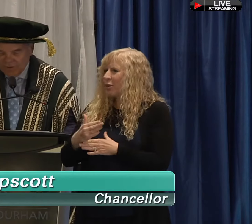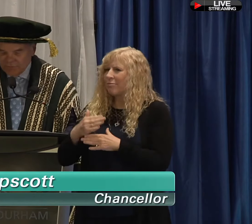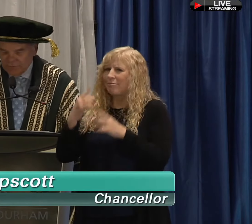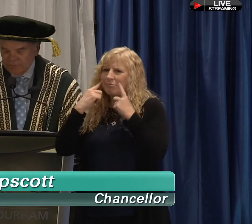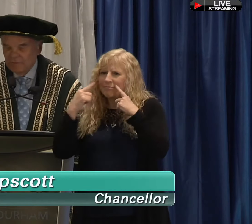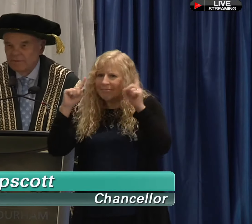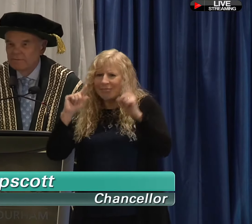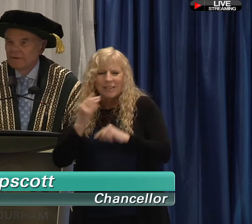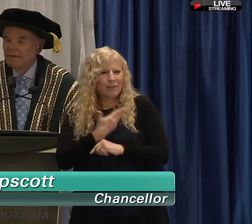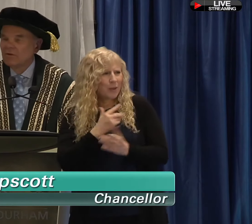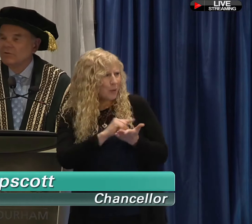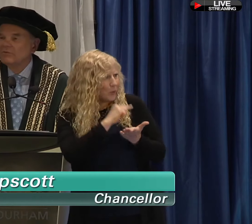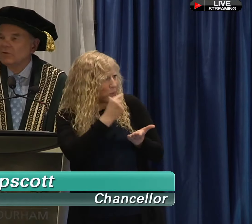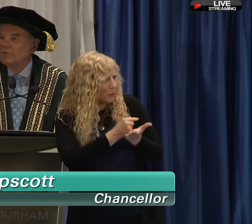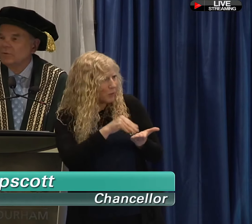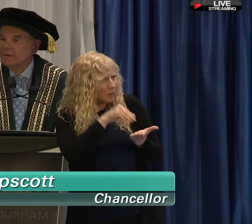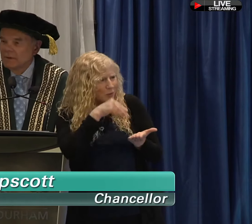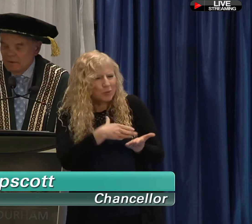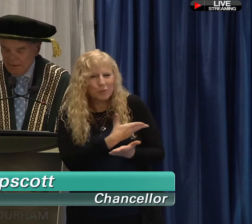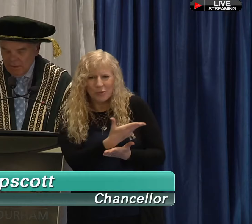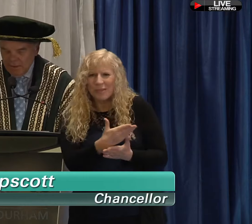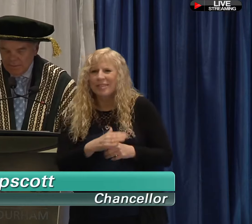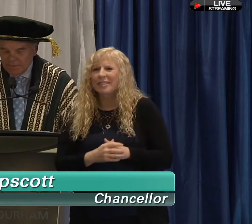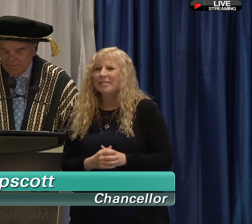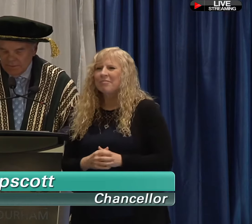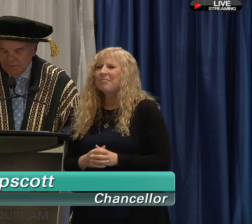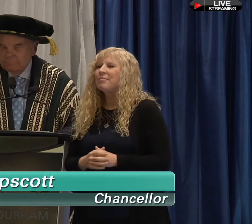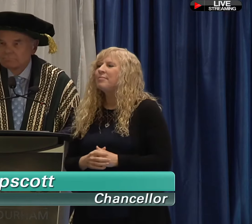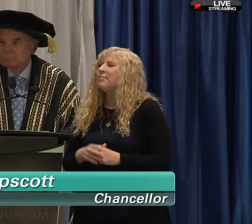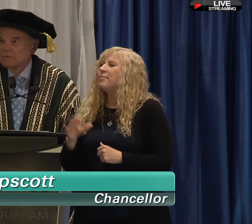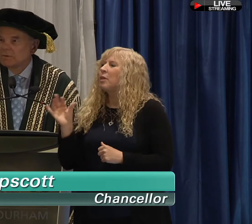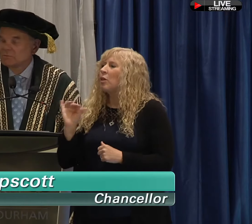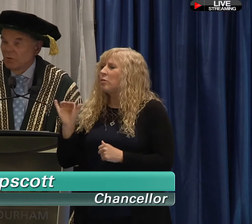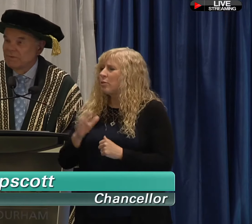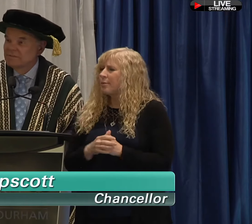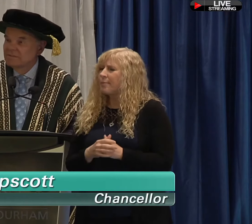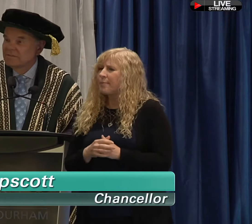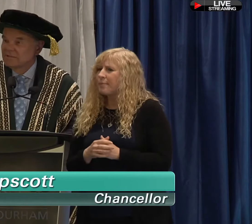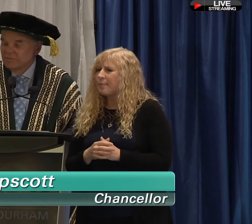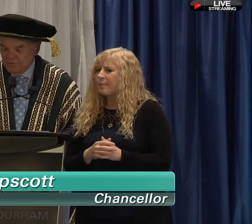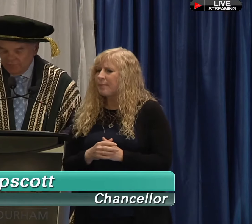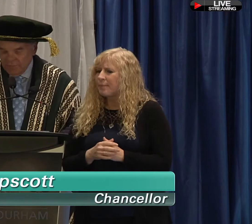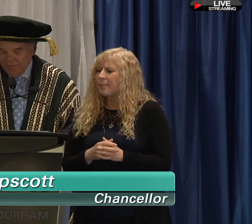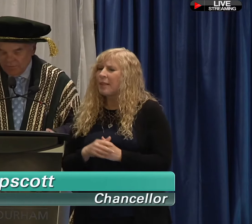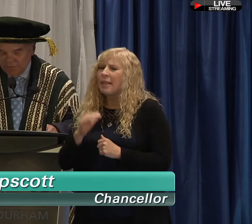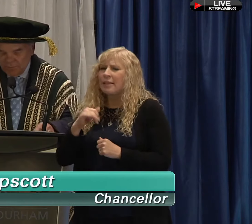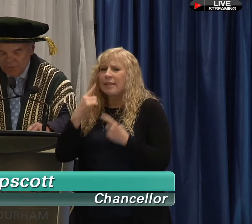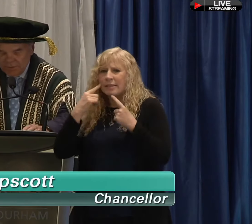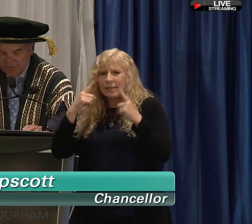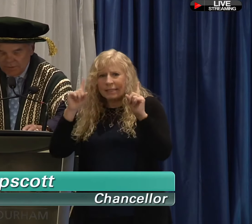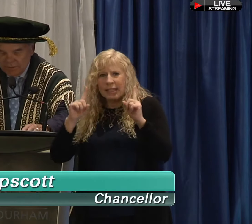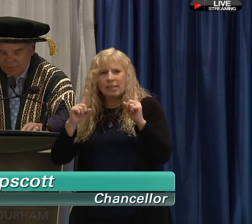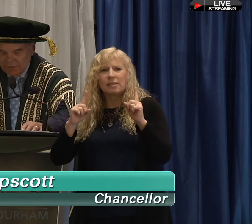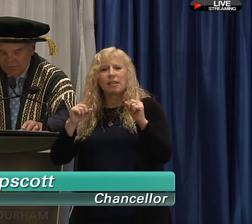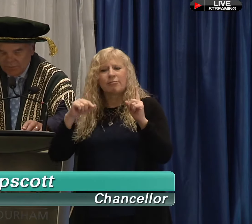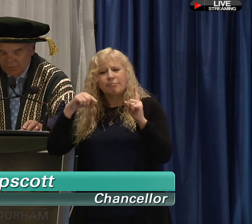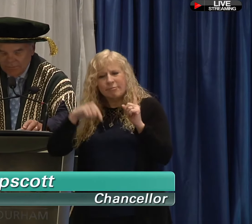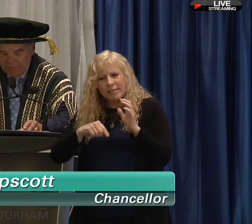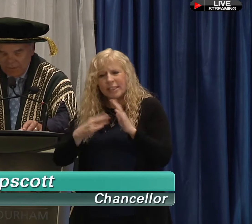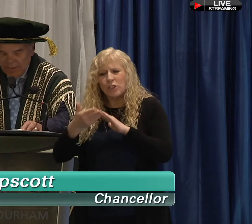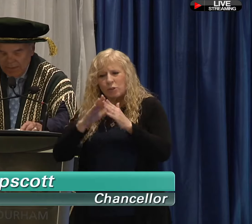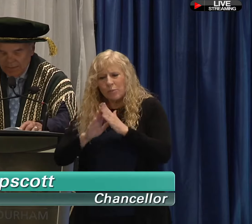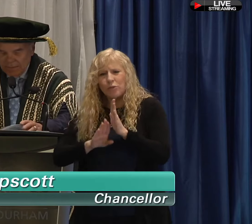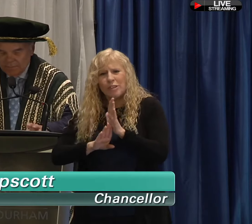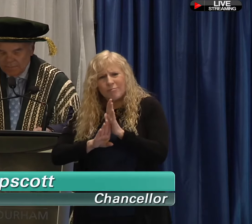of our graduates and also in the growing success of this thriving community in